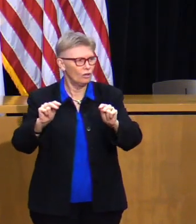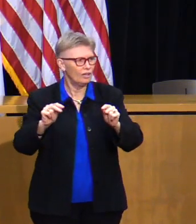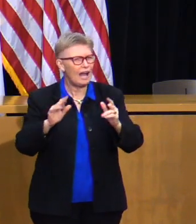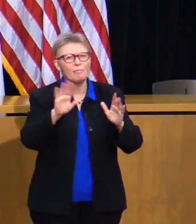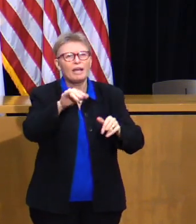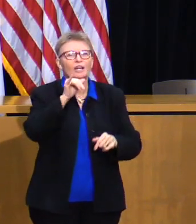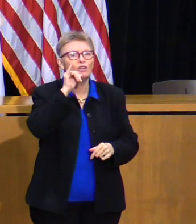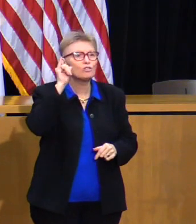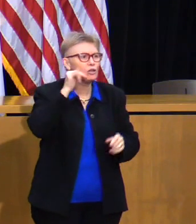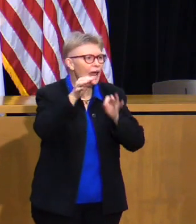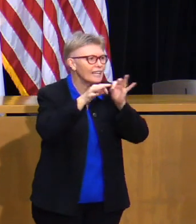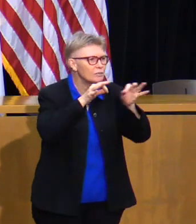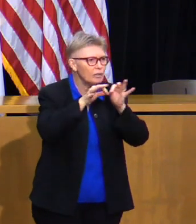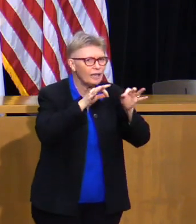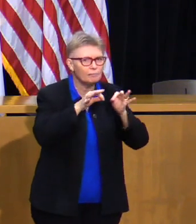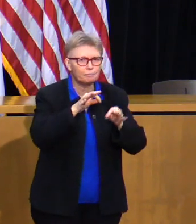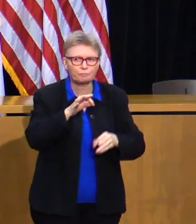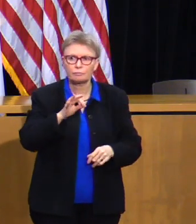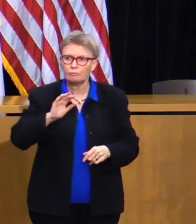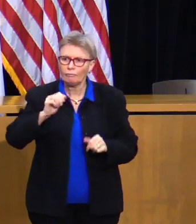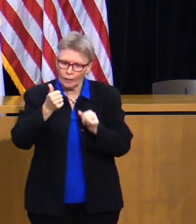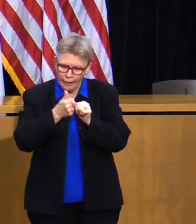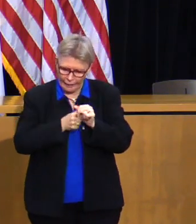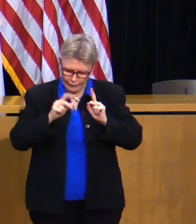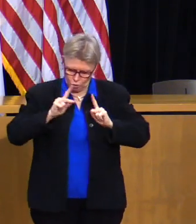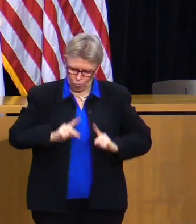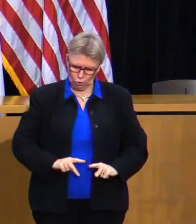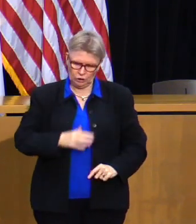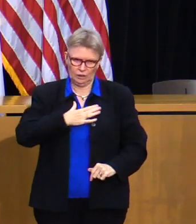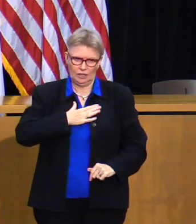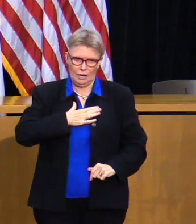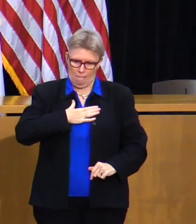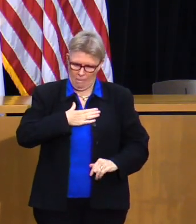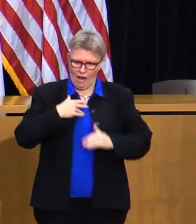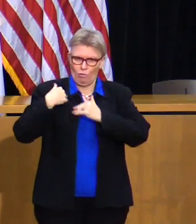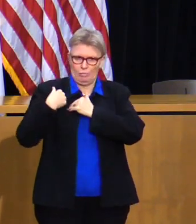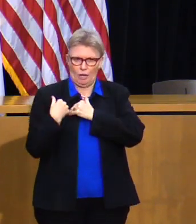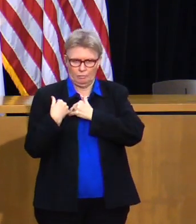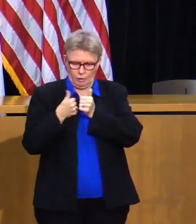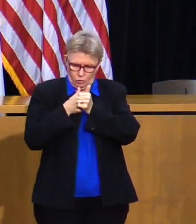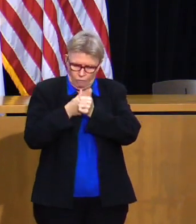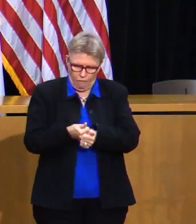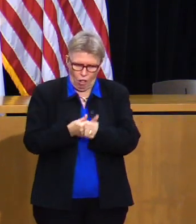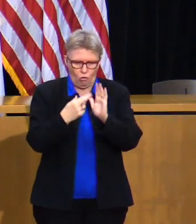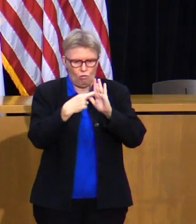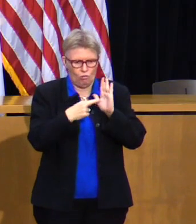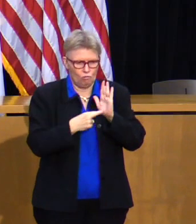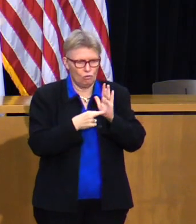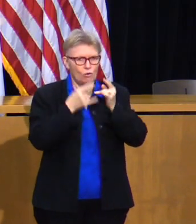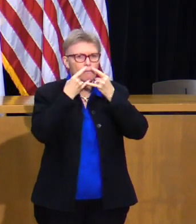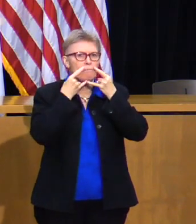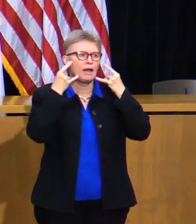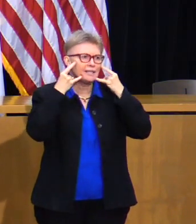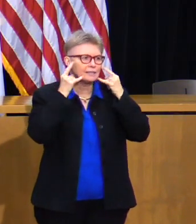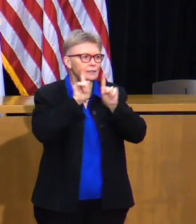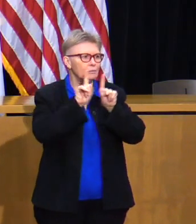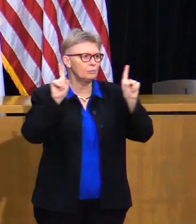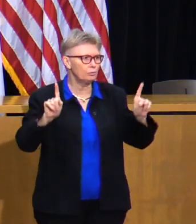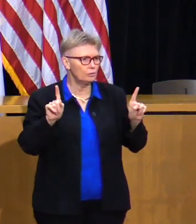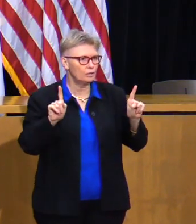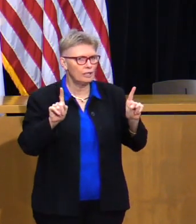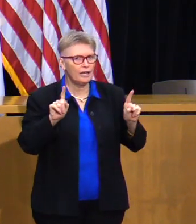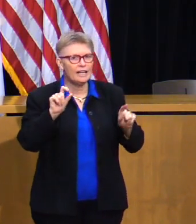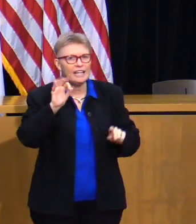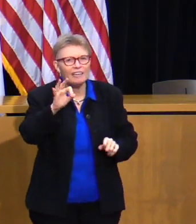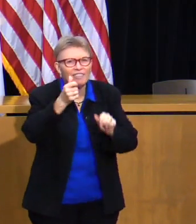yesterday, this is about personal responsibility. And if everybody in Massachusetts, everybody, commits to